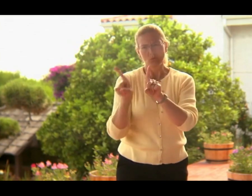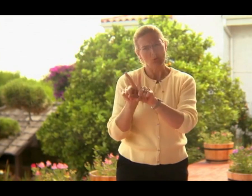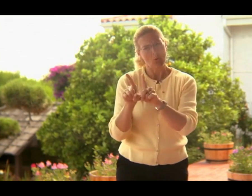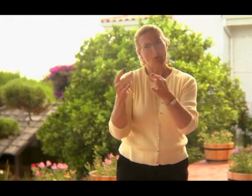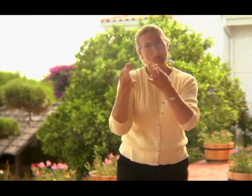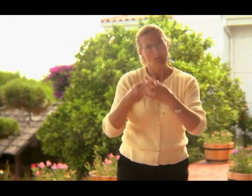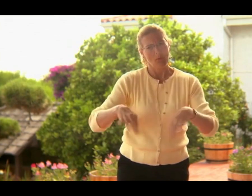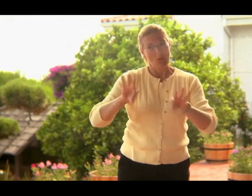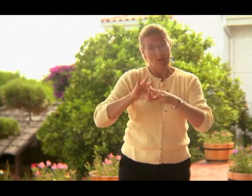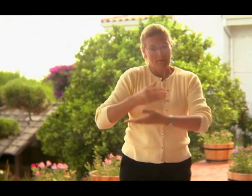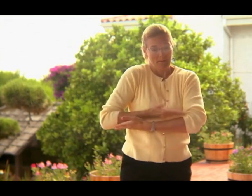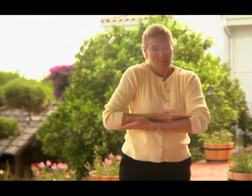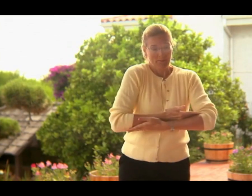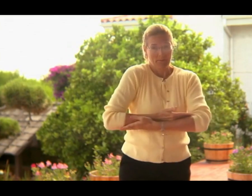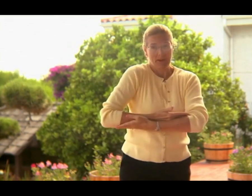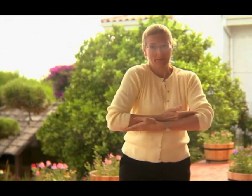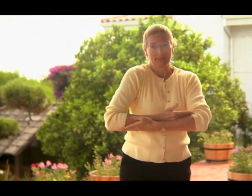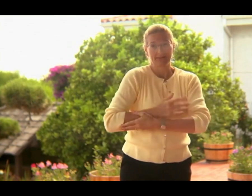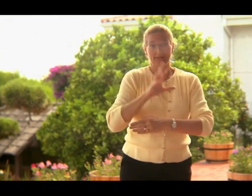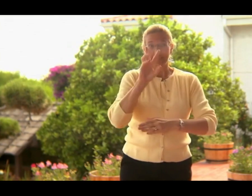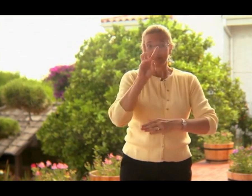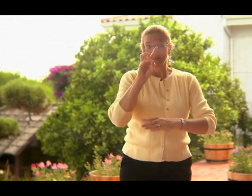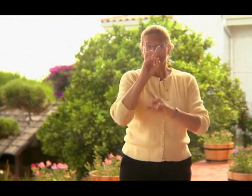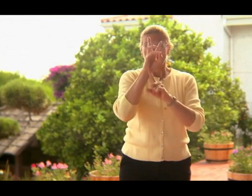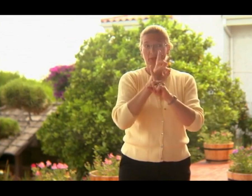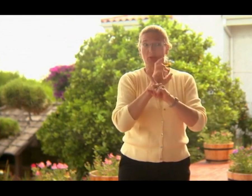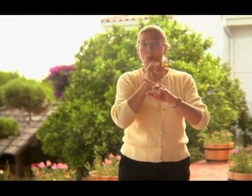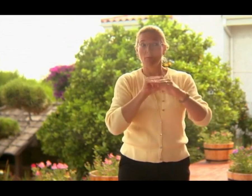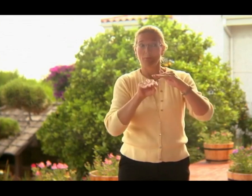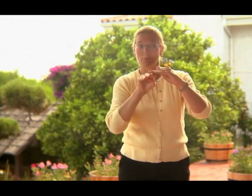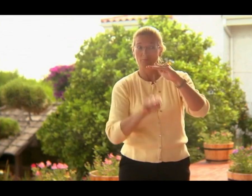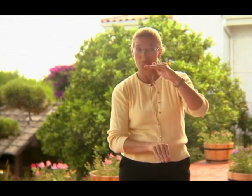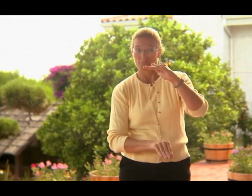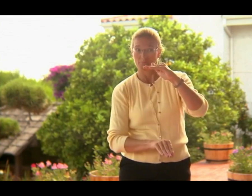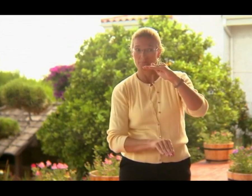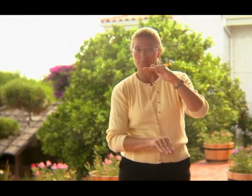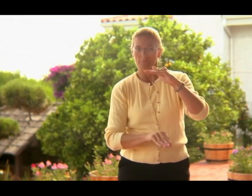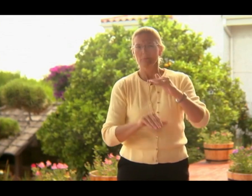It is also important that babies younger than 6 months old be kept out of the sun.